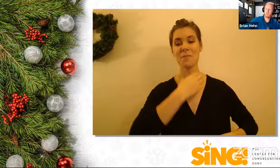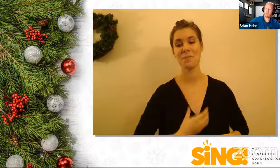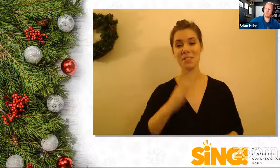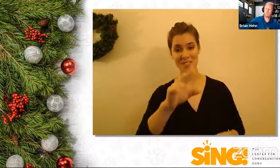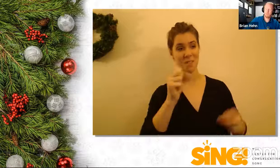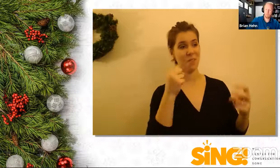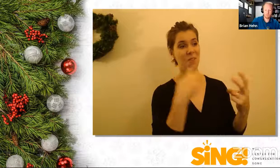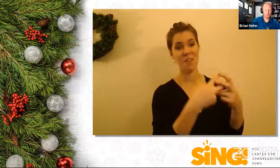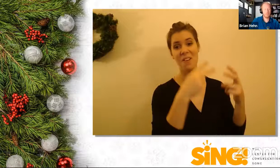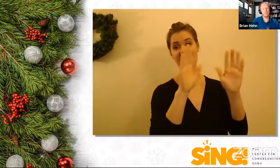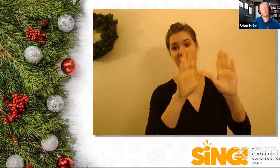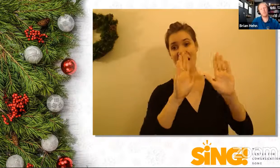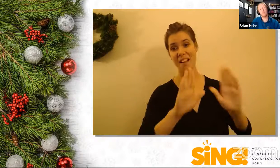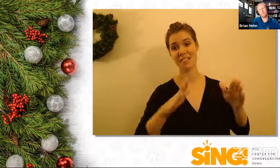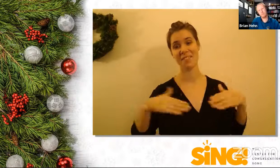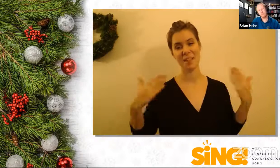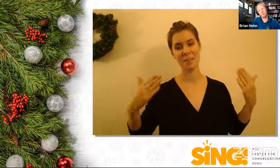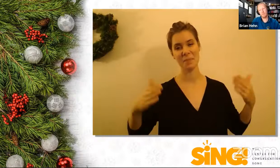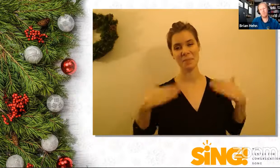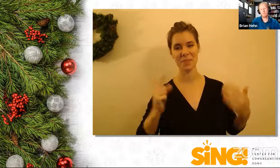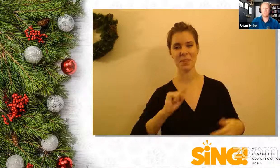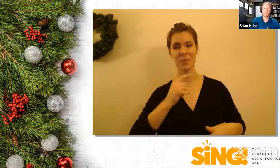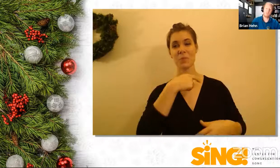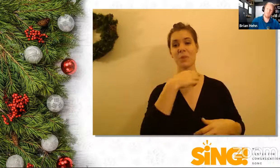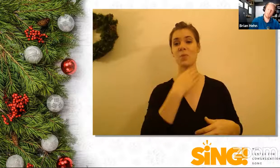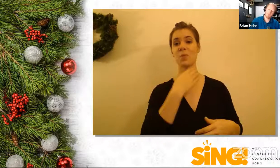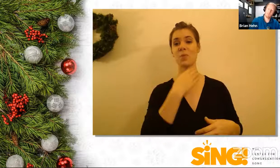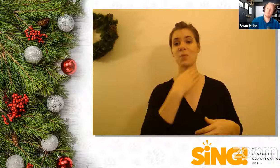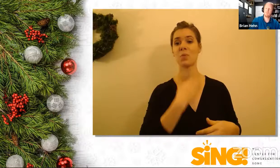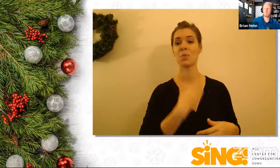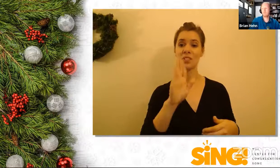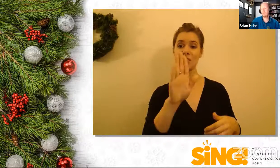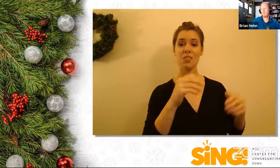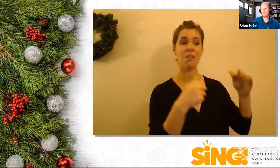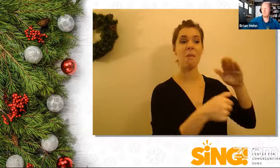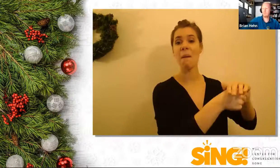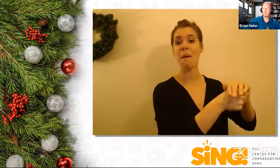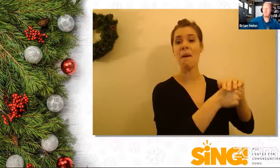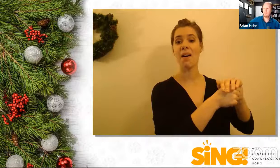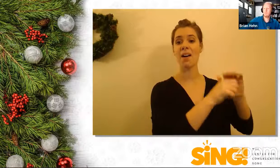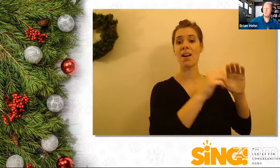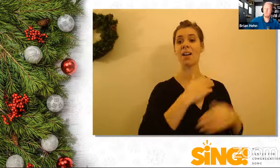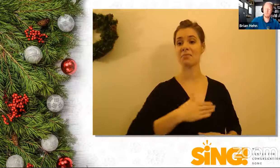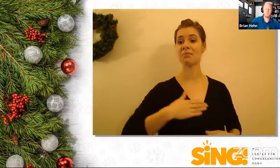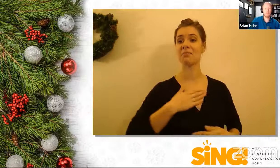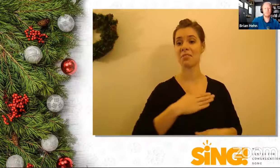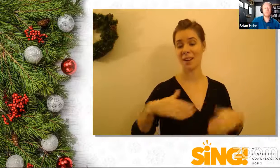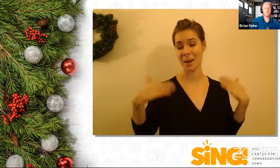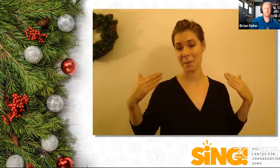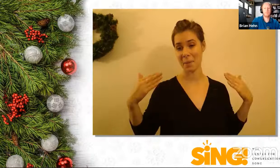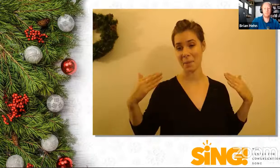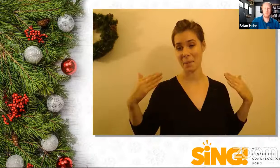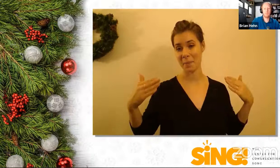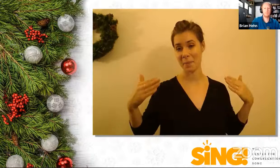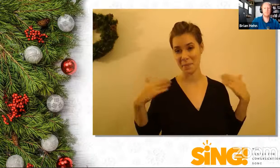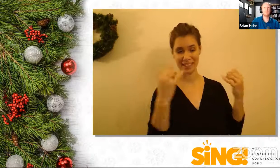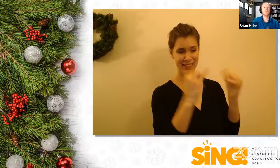now, enjoy them. And we'll end with one of the pre-recorded videos of